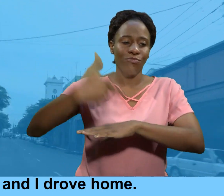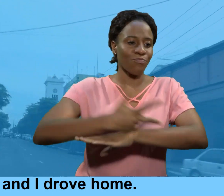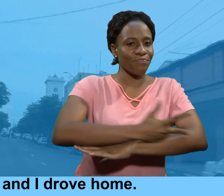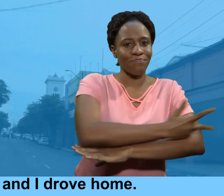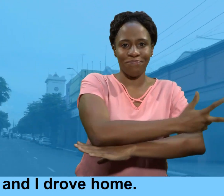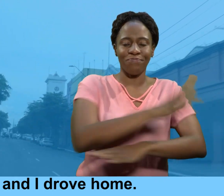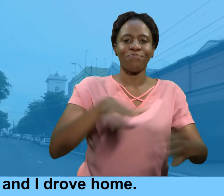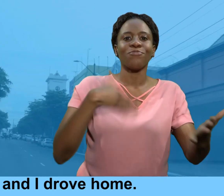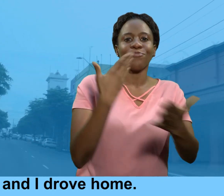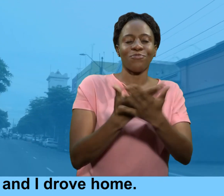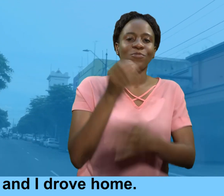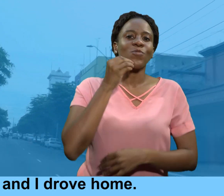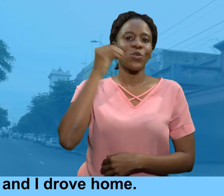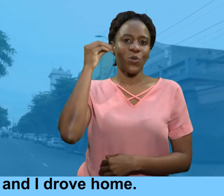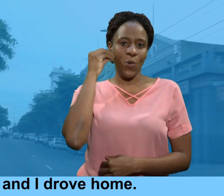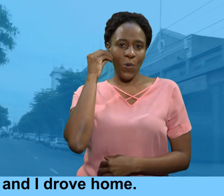and I drove home.